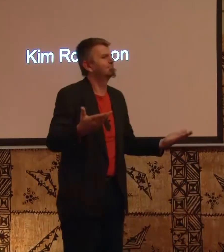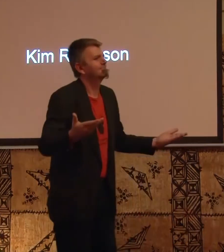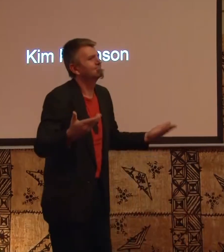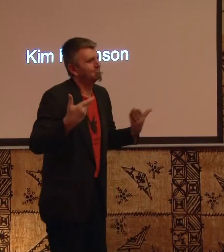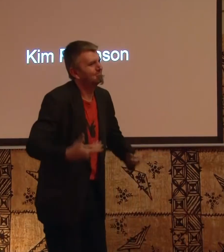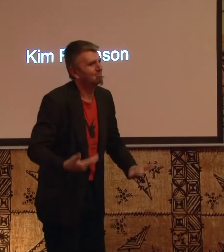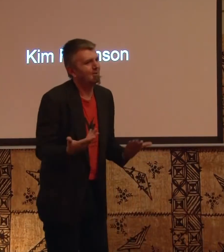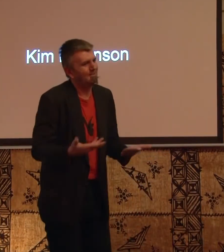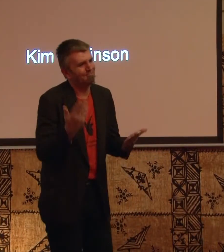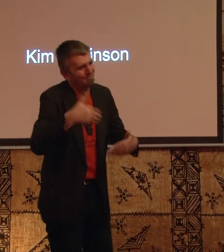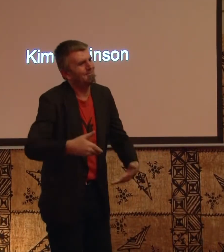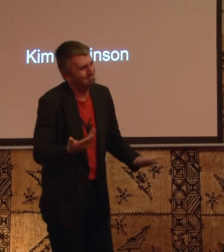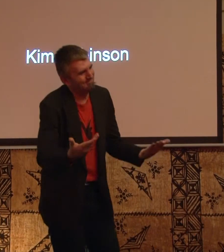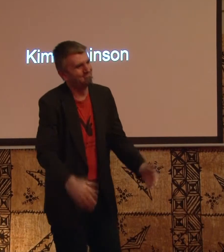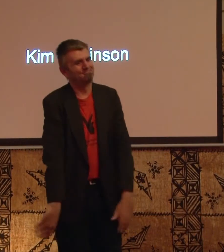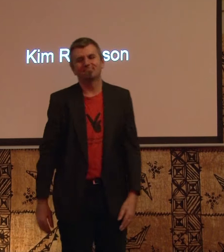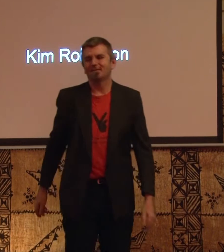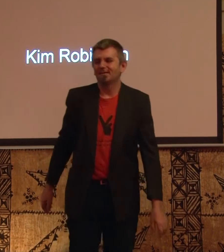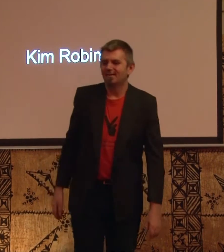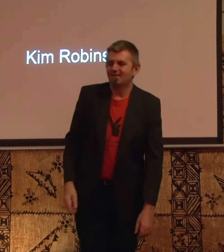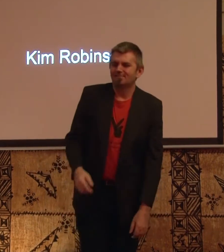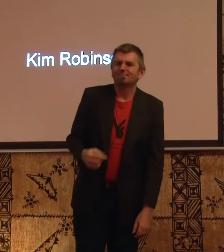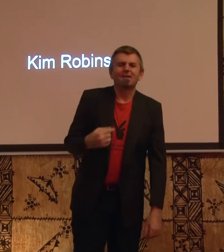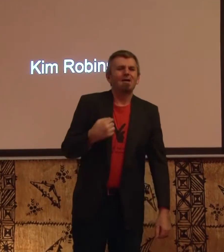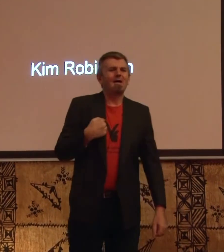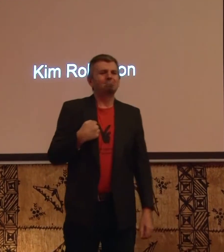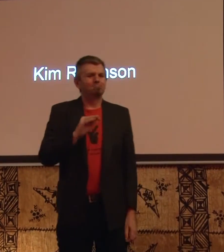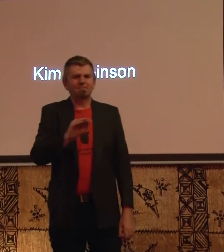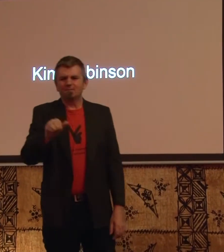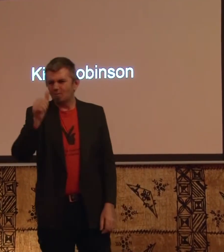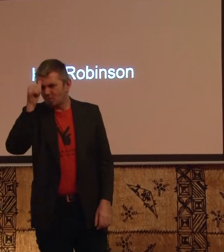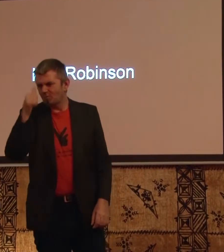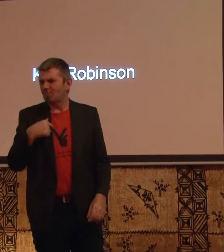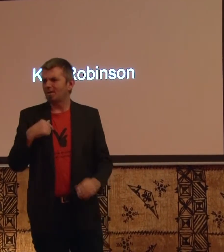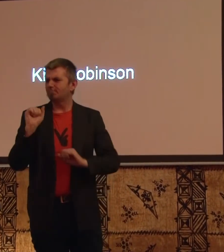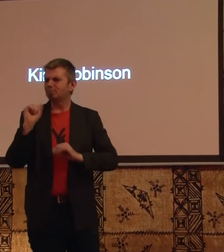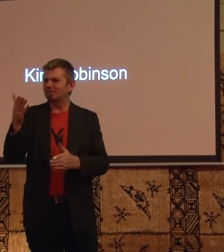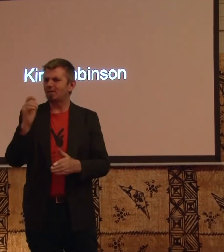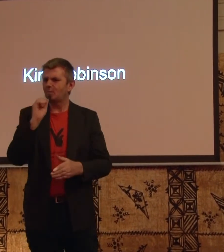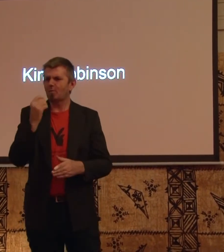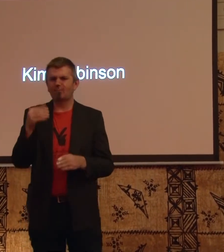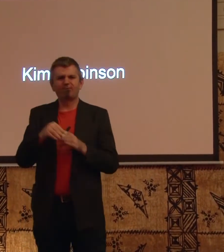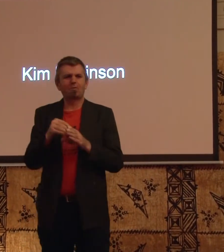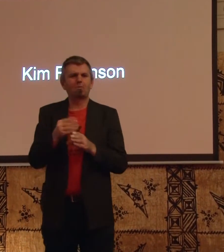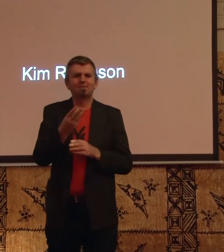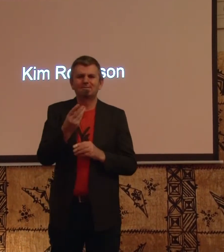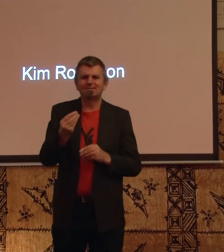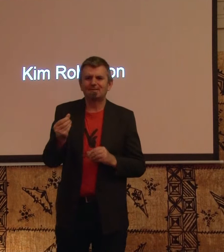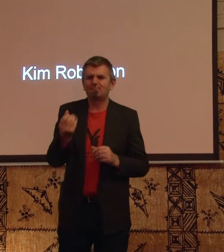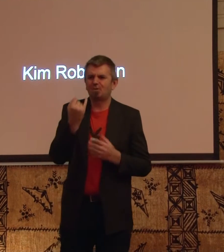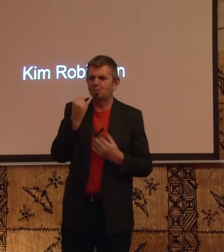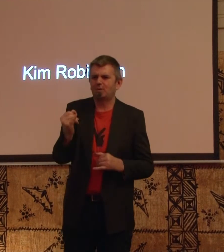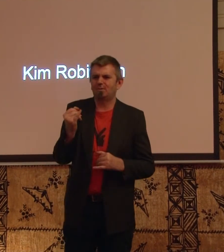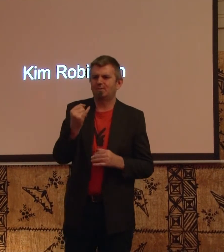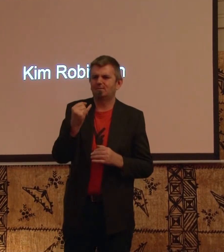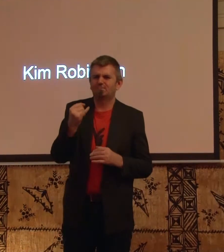I haven't been here for Pachakacha and I've done a presentation for a long time. I'm a little rusty, so please forgive me. So